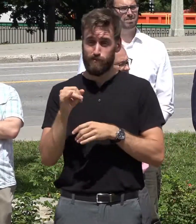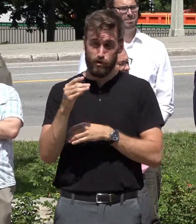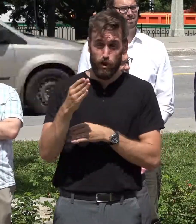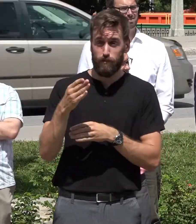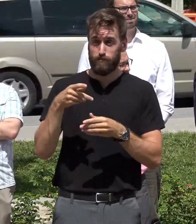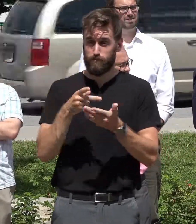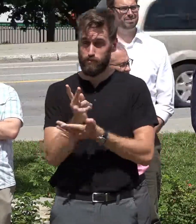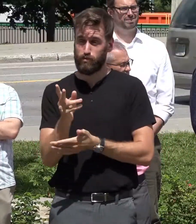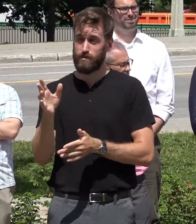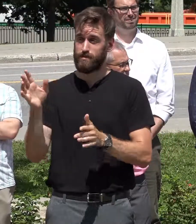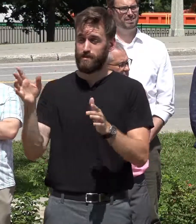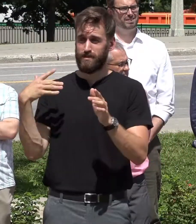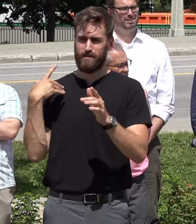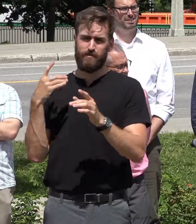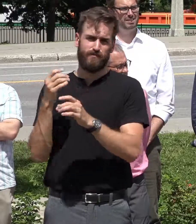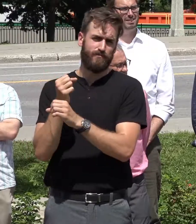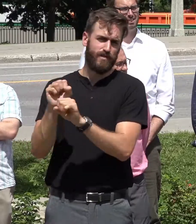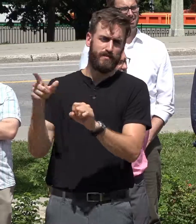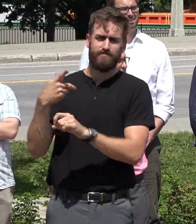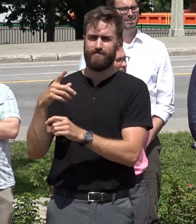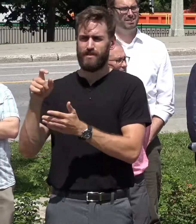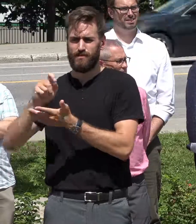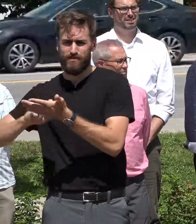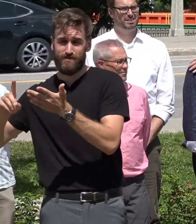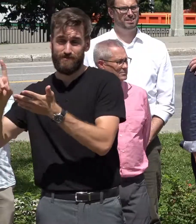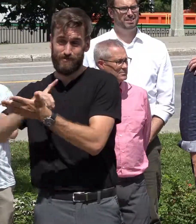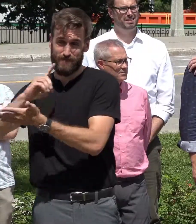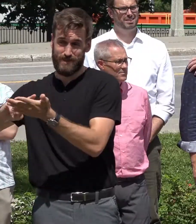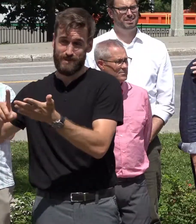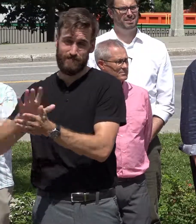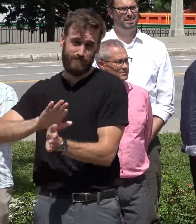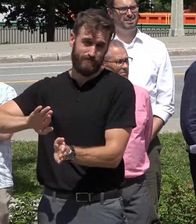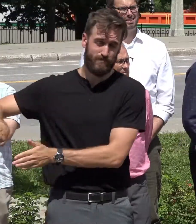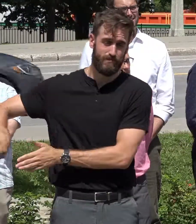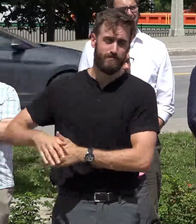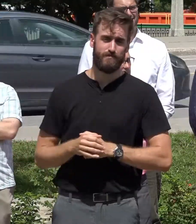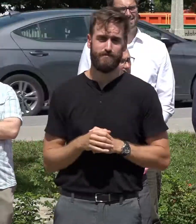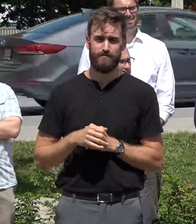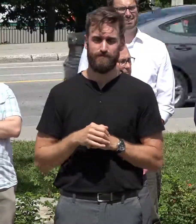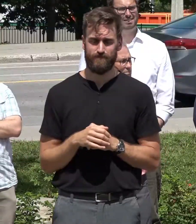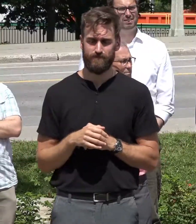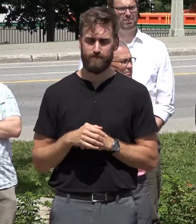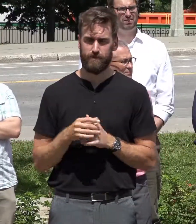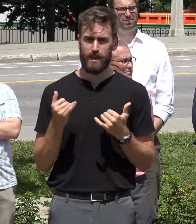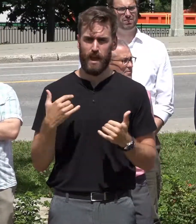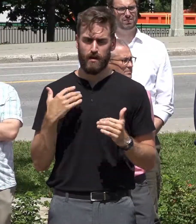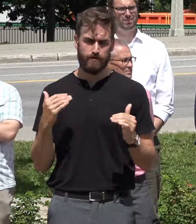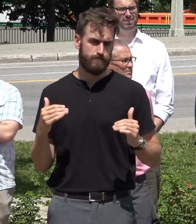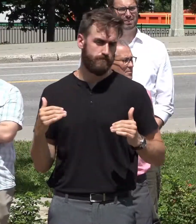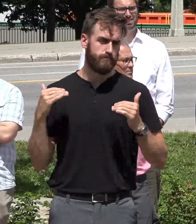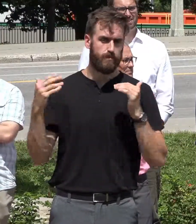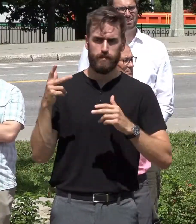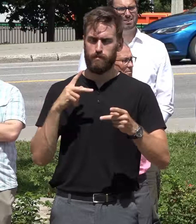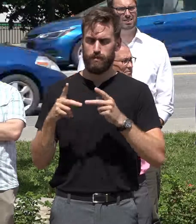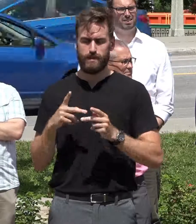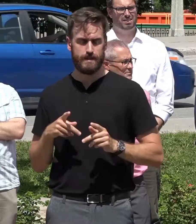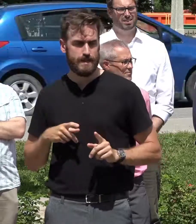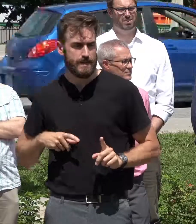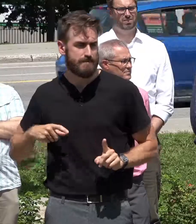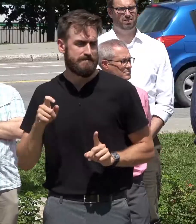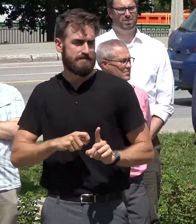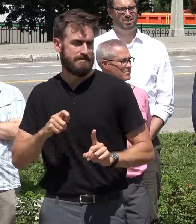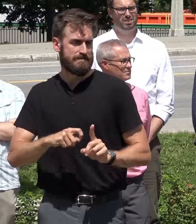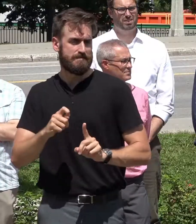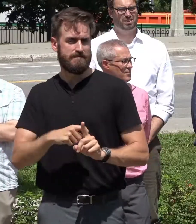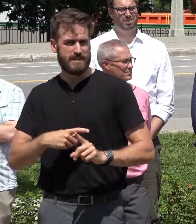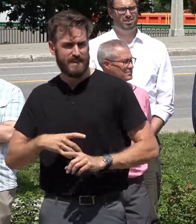and freedom from violence and discrimination. With the rise of extremism, we must all come together in solidarity more